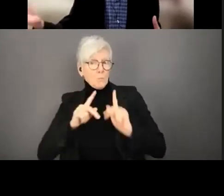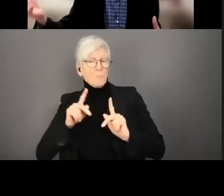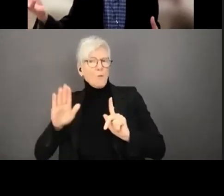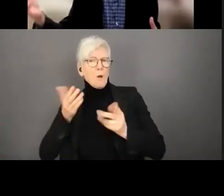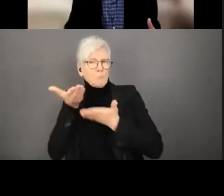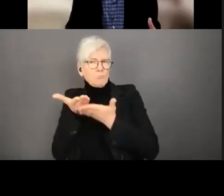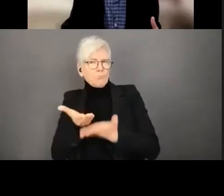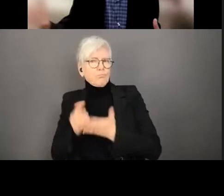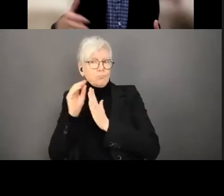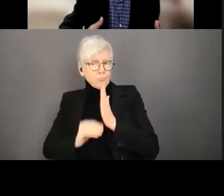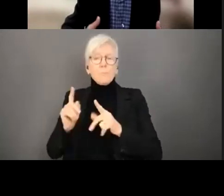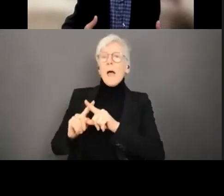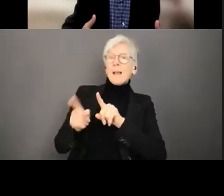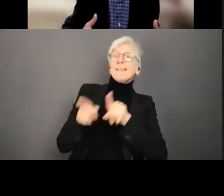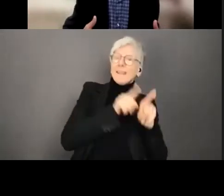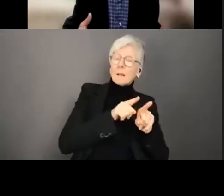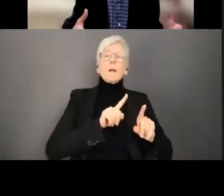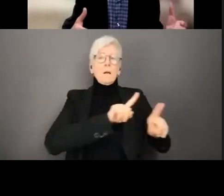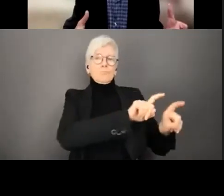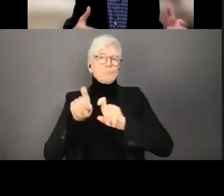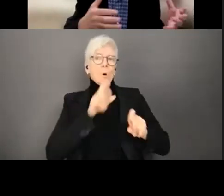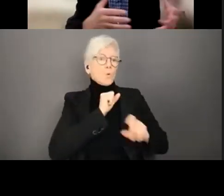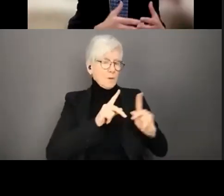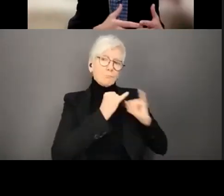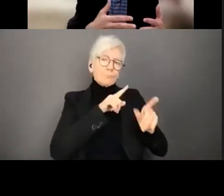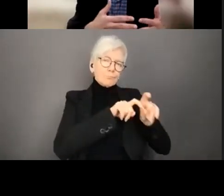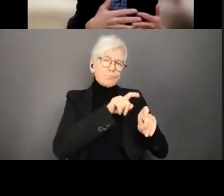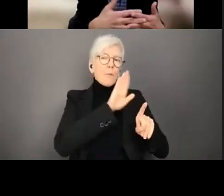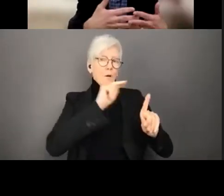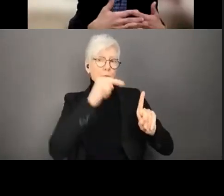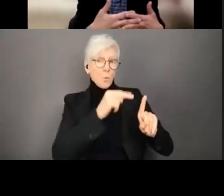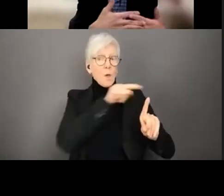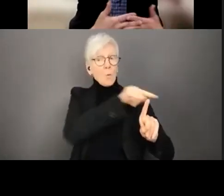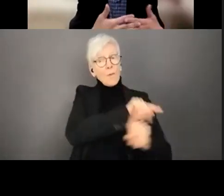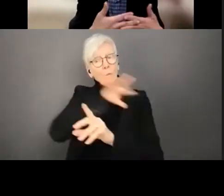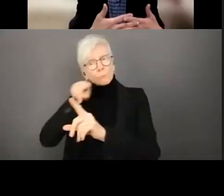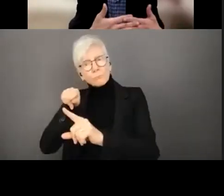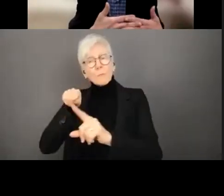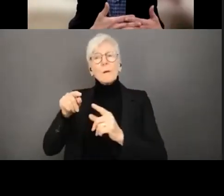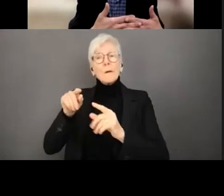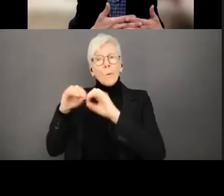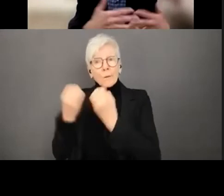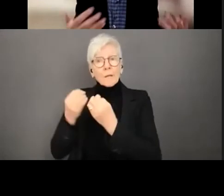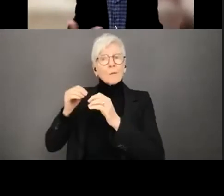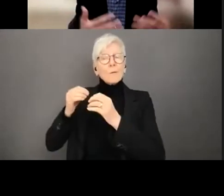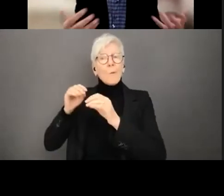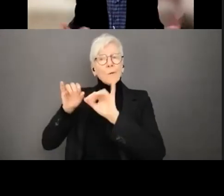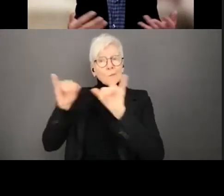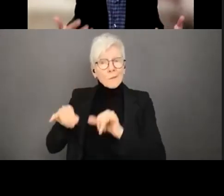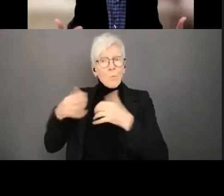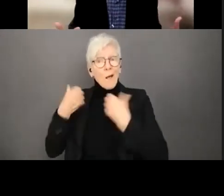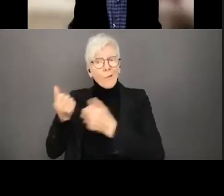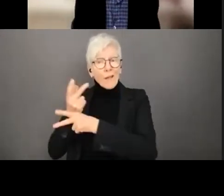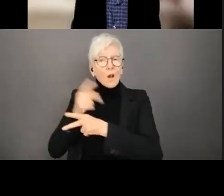and get their view on how they perceive ageism when they interact with that sector of